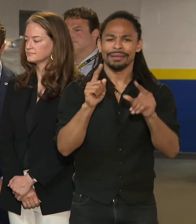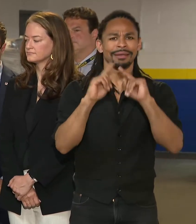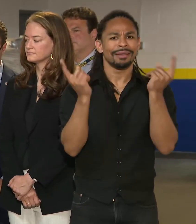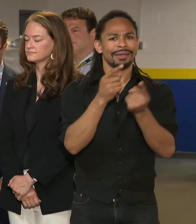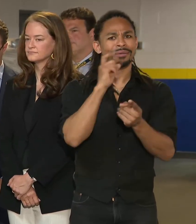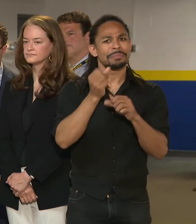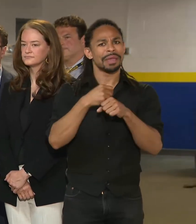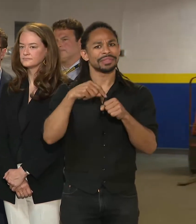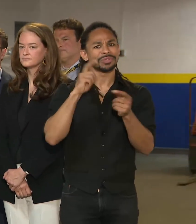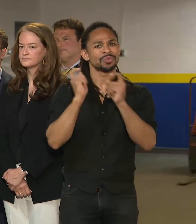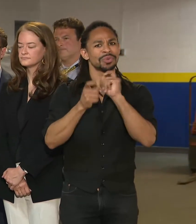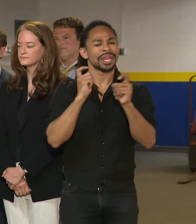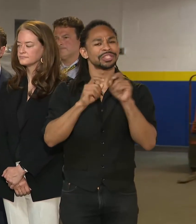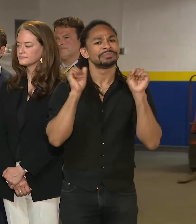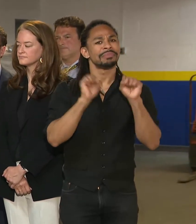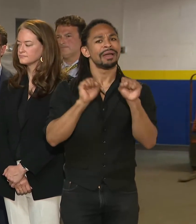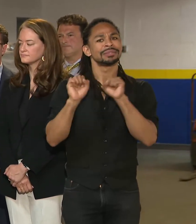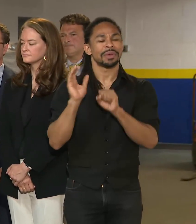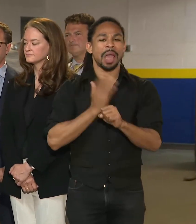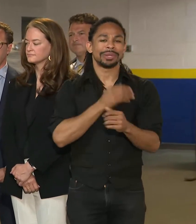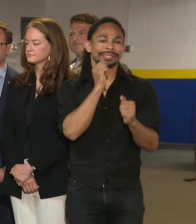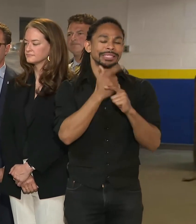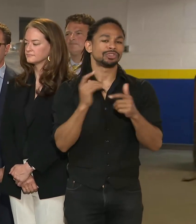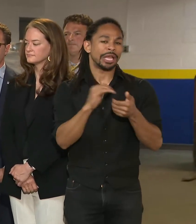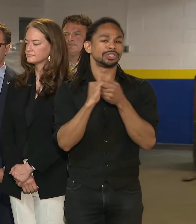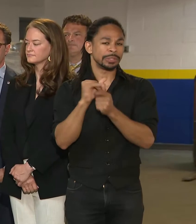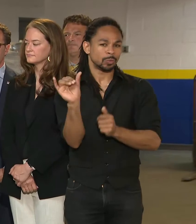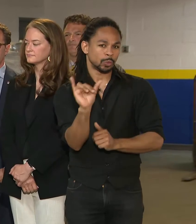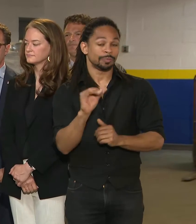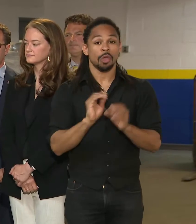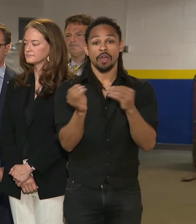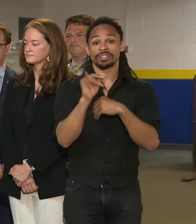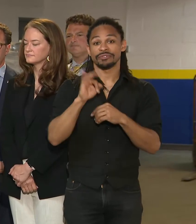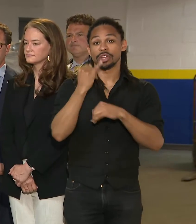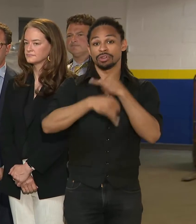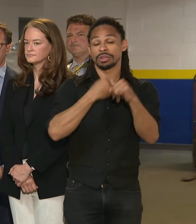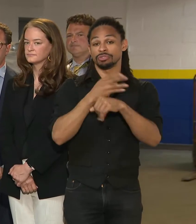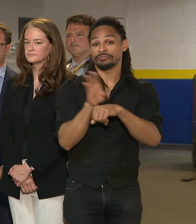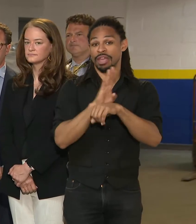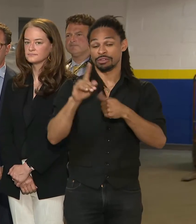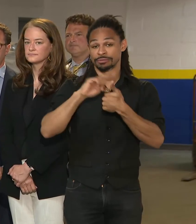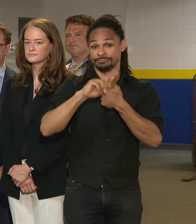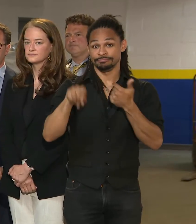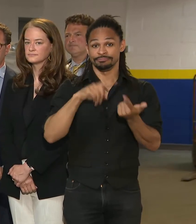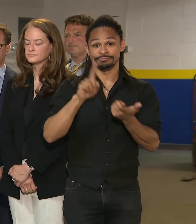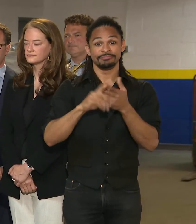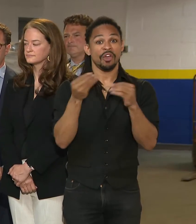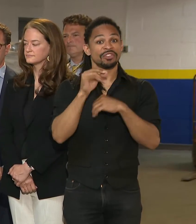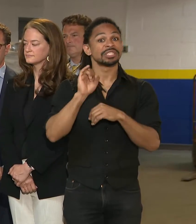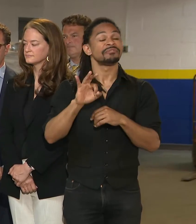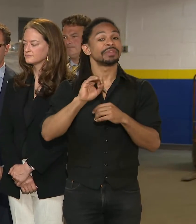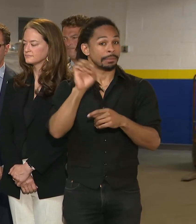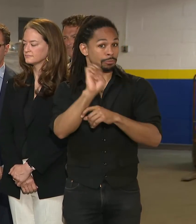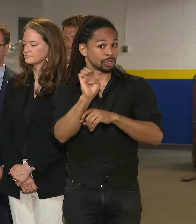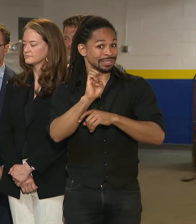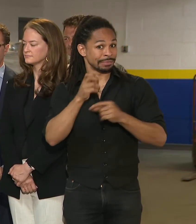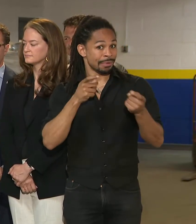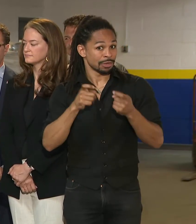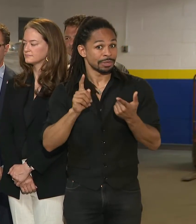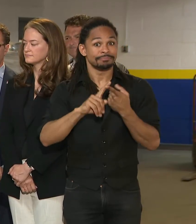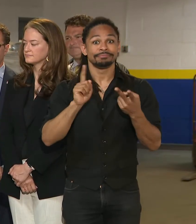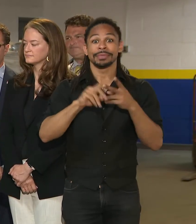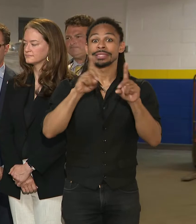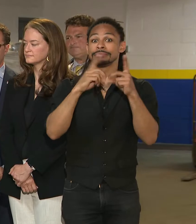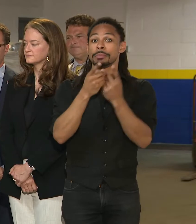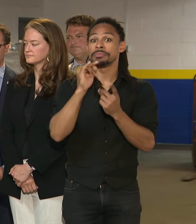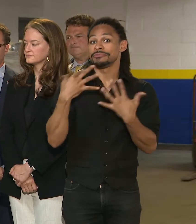donation possible, especially our sister agencies, the Office of International Affairs, the Office of Emergency Management, the